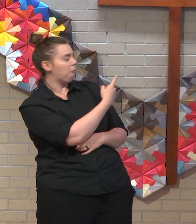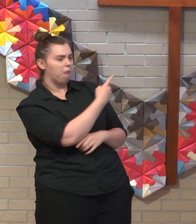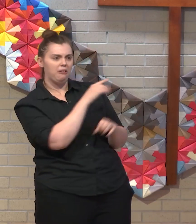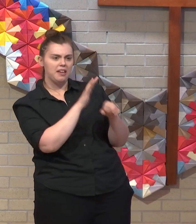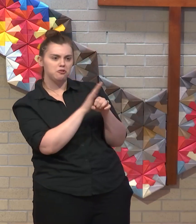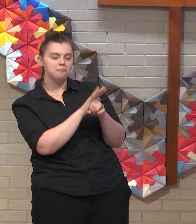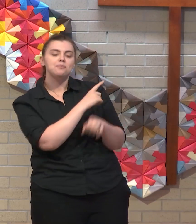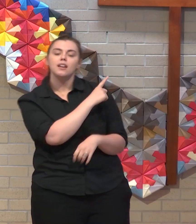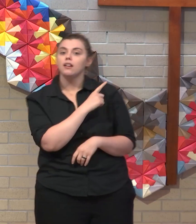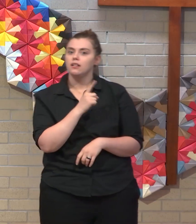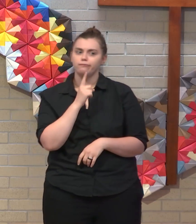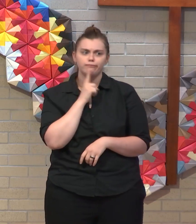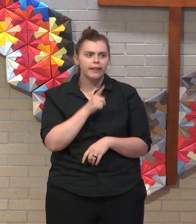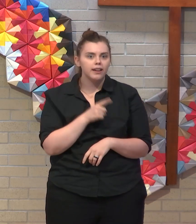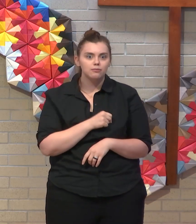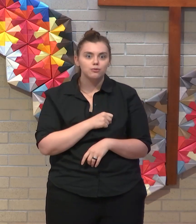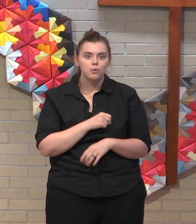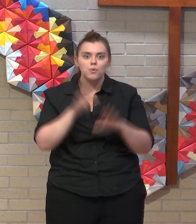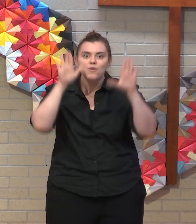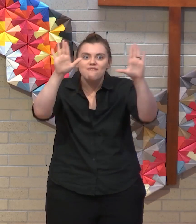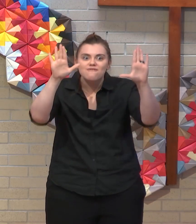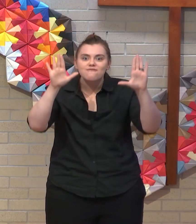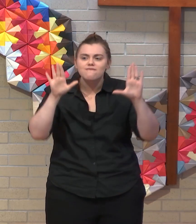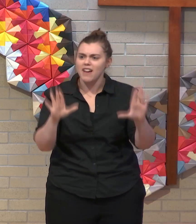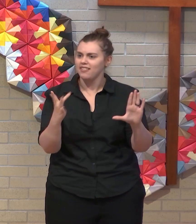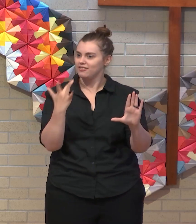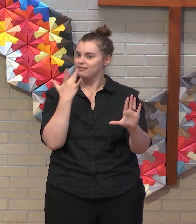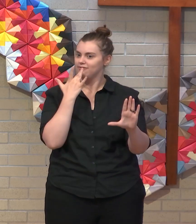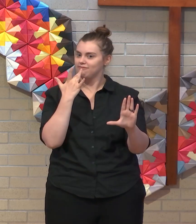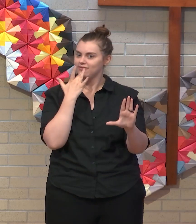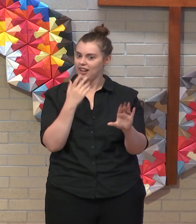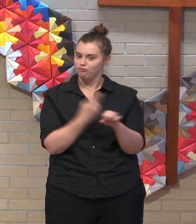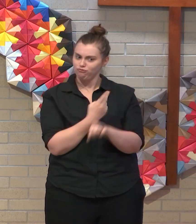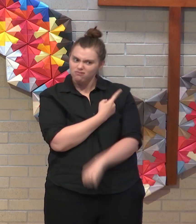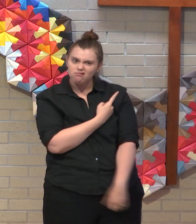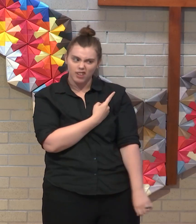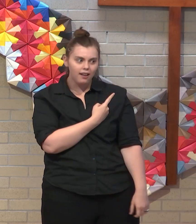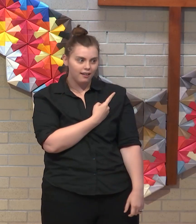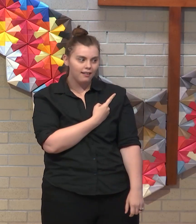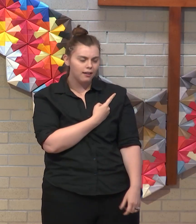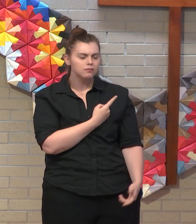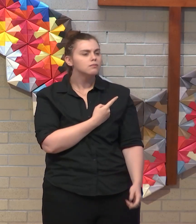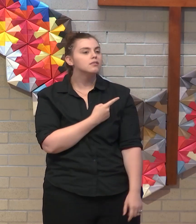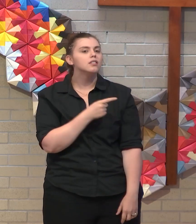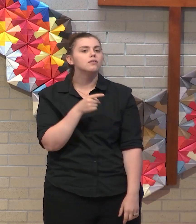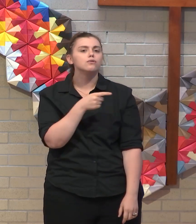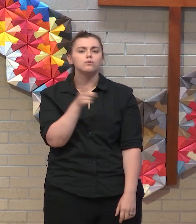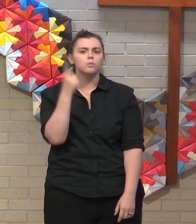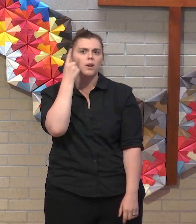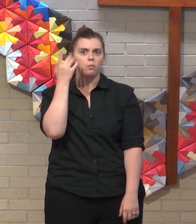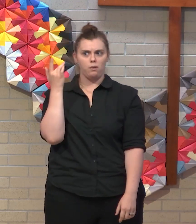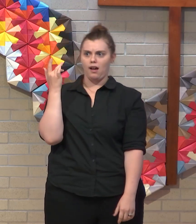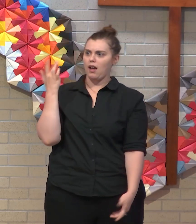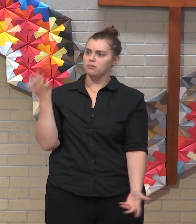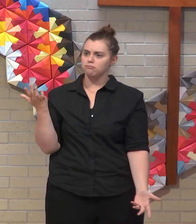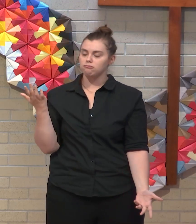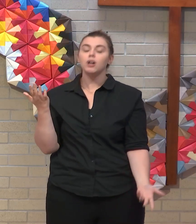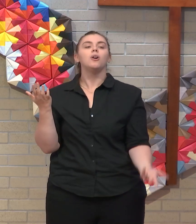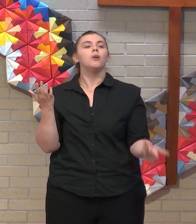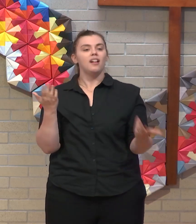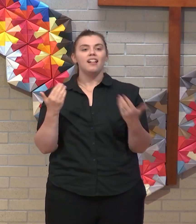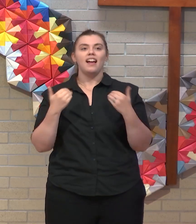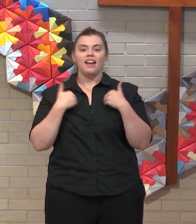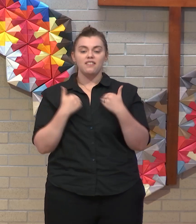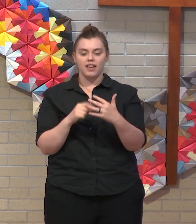Ketchup is a fantastically delicious condiment. Yeah? And have you ever wondered why? Well, there